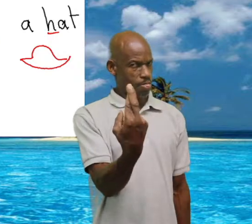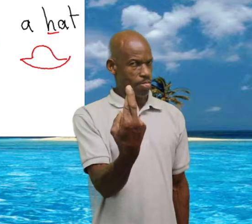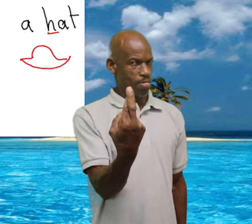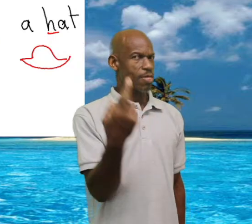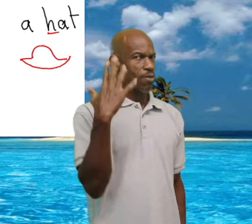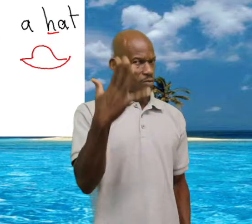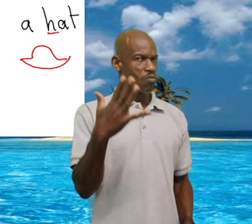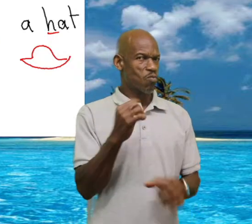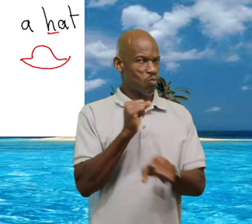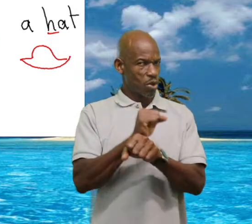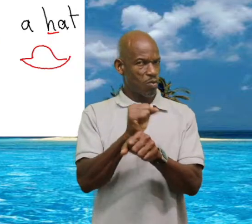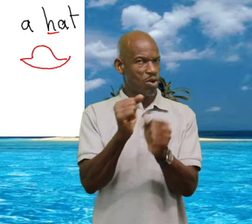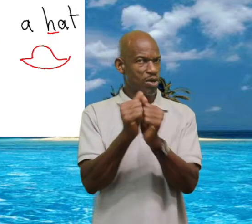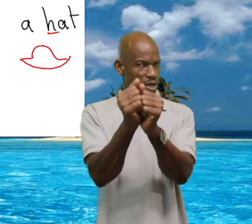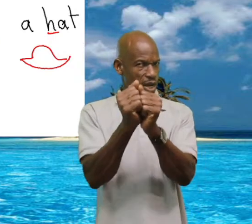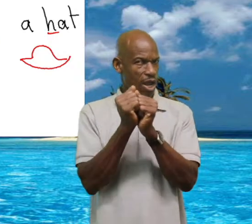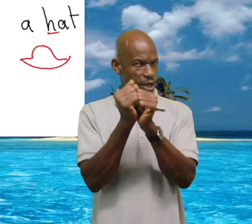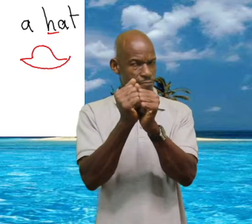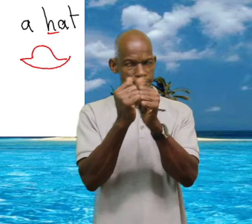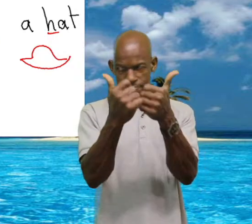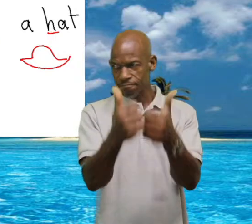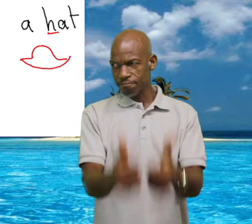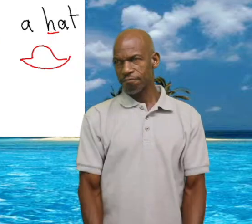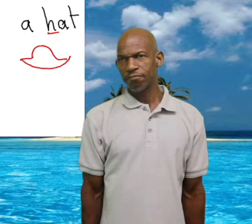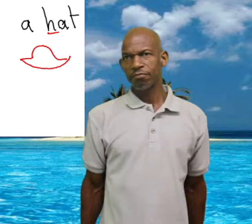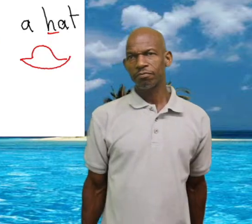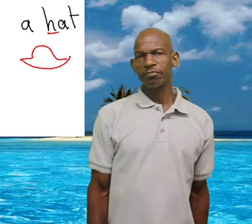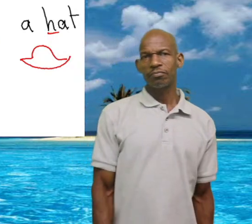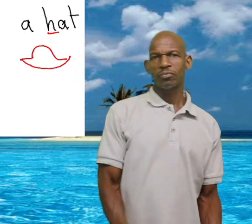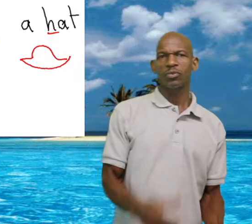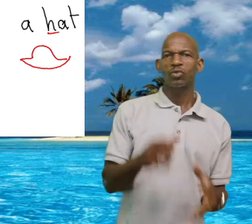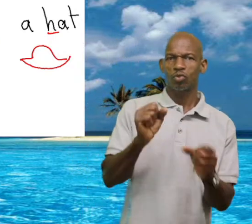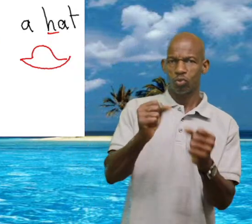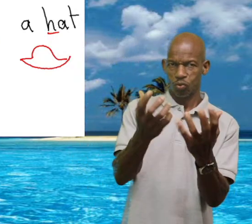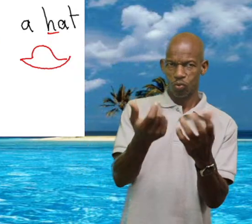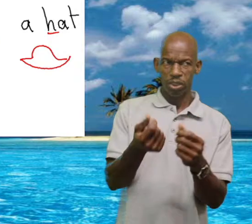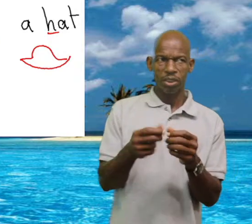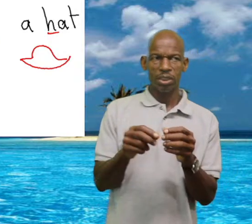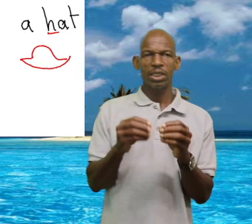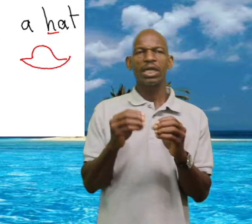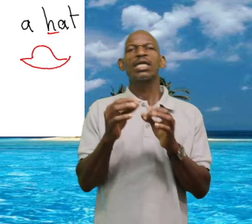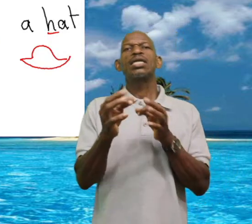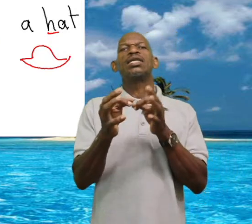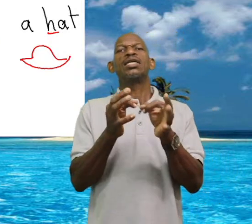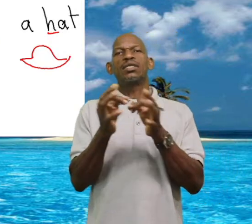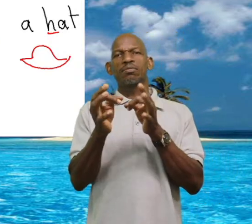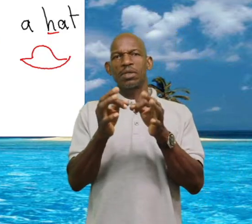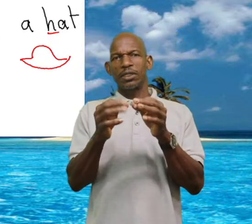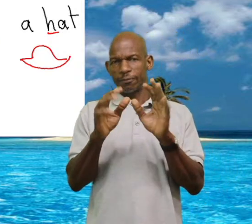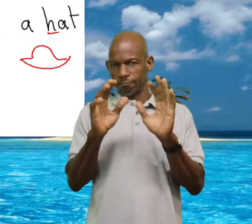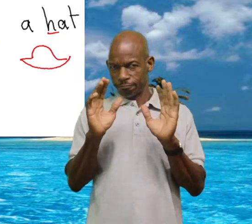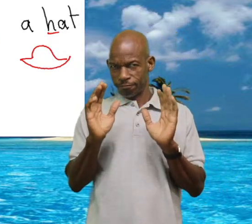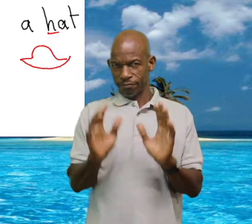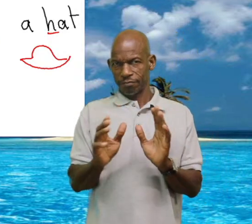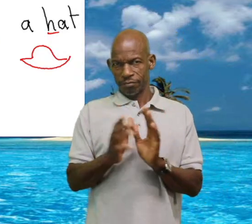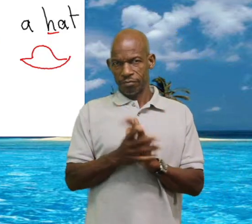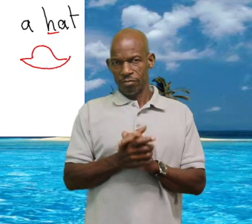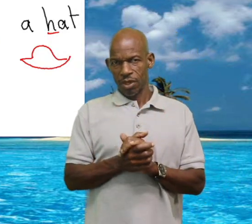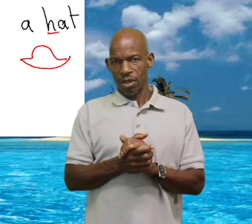okay? So I said I needed to bring this up, and I hope you understand, because it's not that I'm teaching the